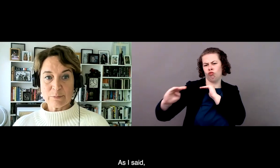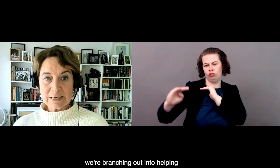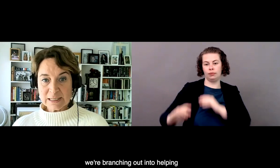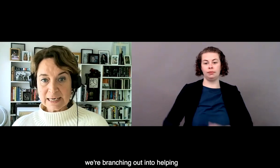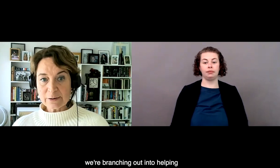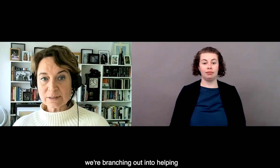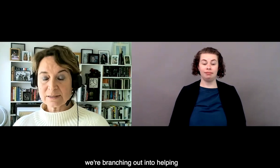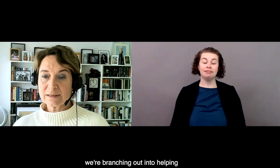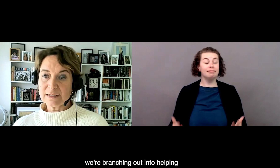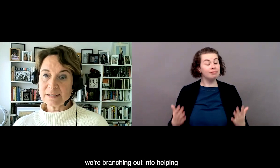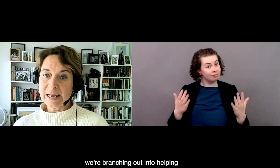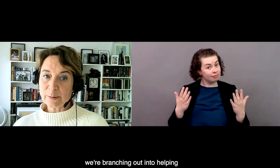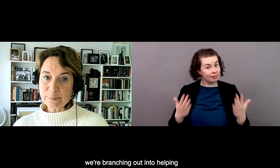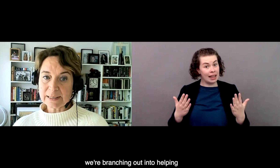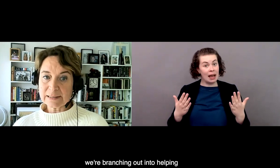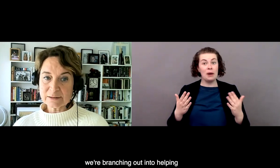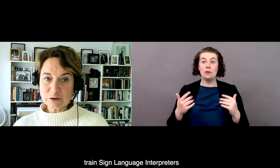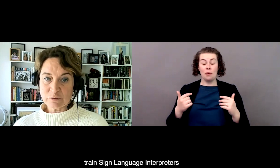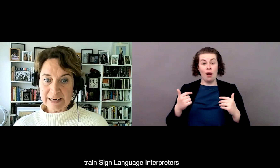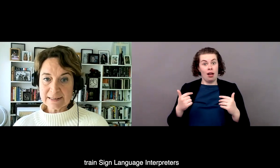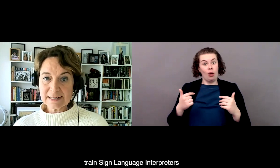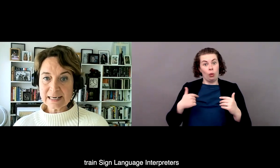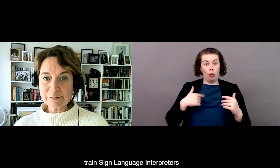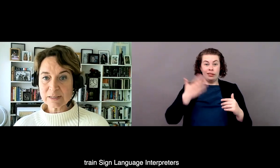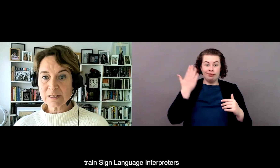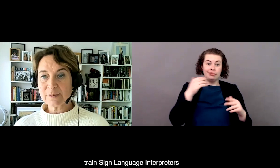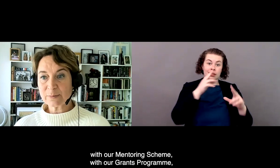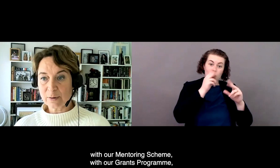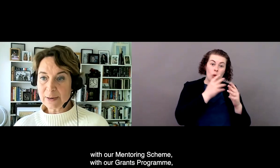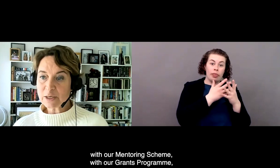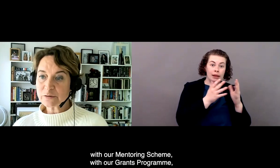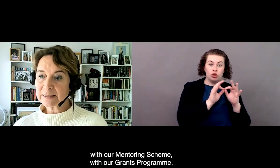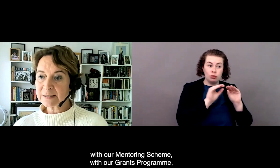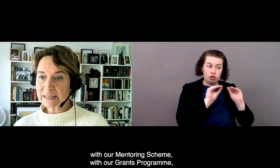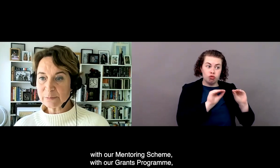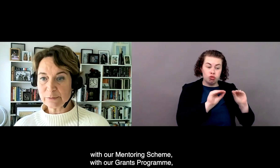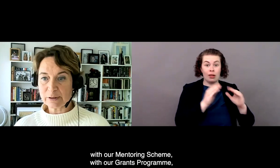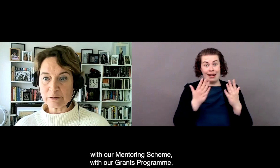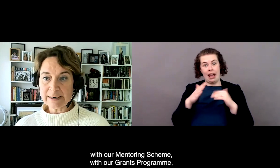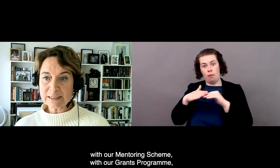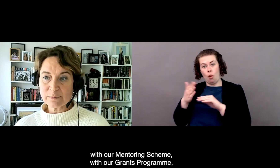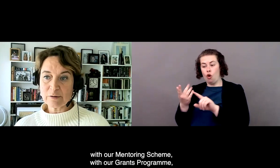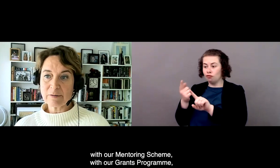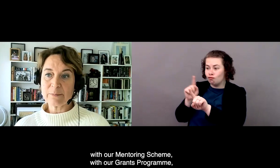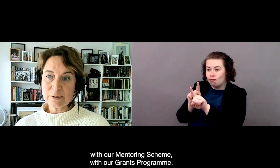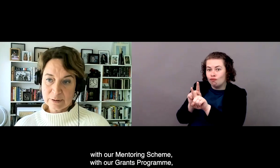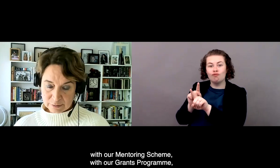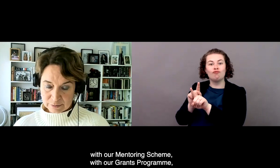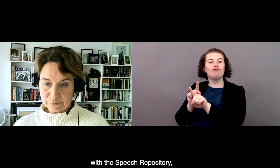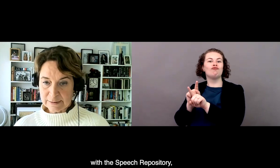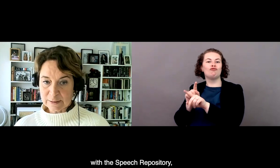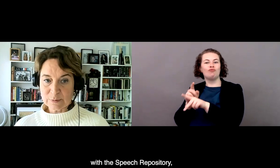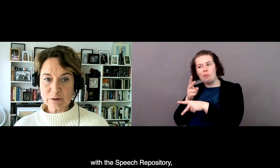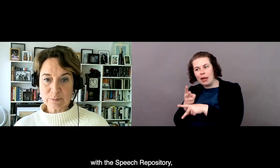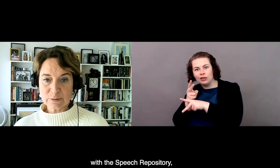branching out into helping train sign language interpreters with our mentoring scheme, with our grants program, with the speech